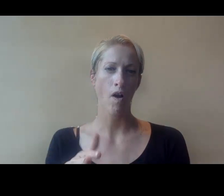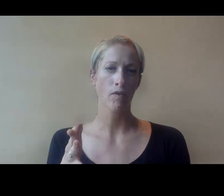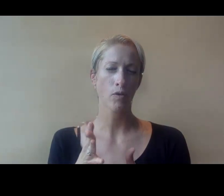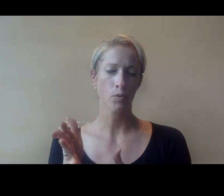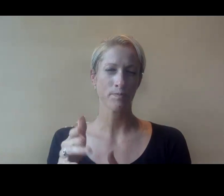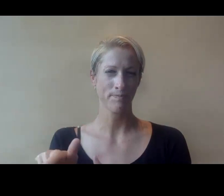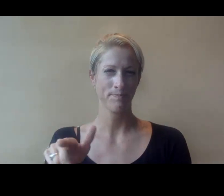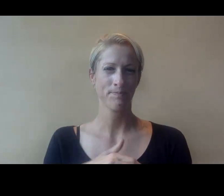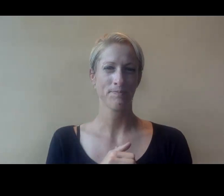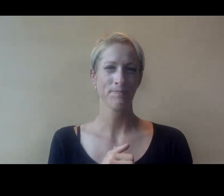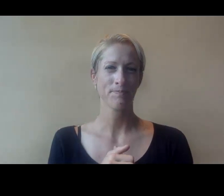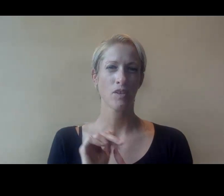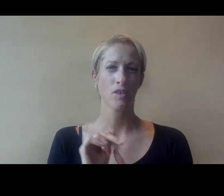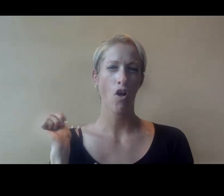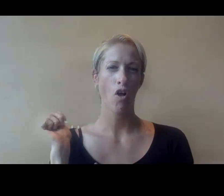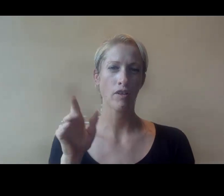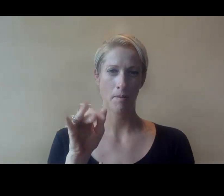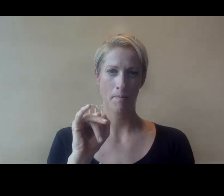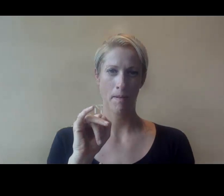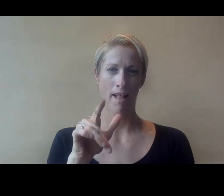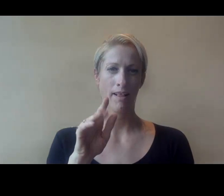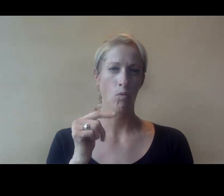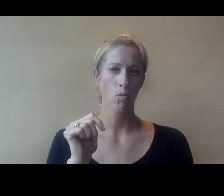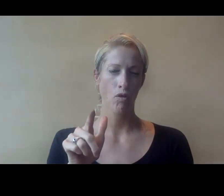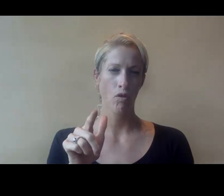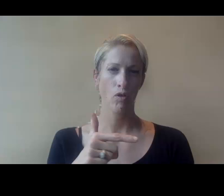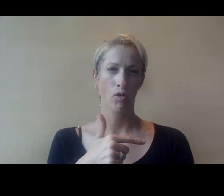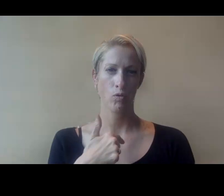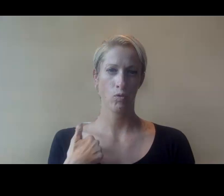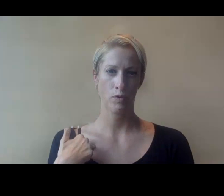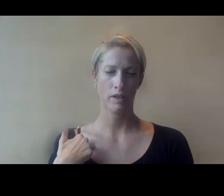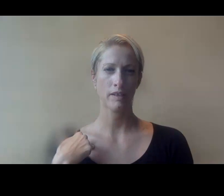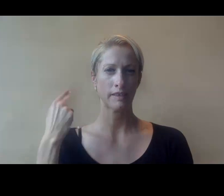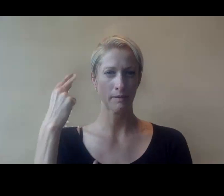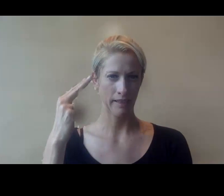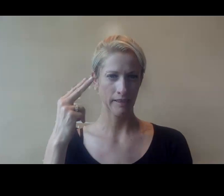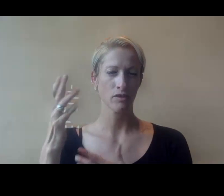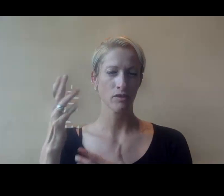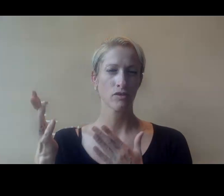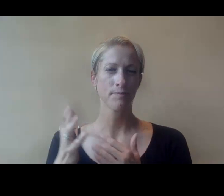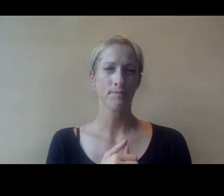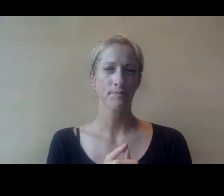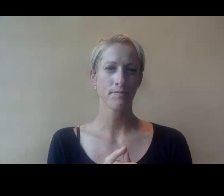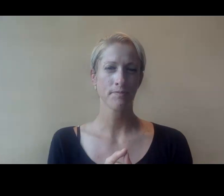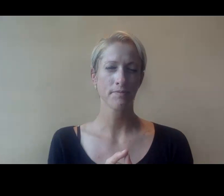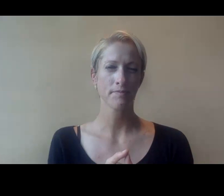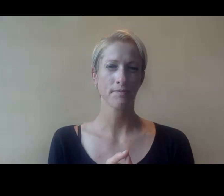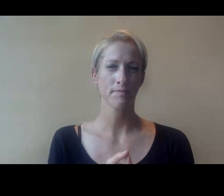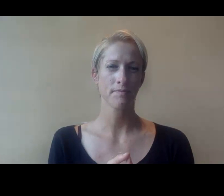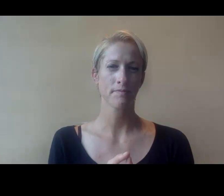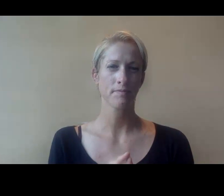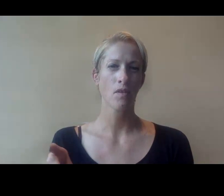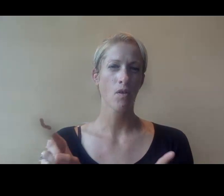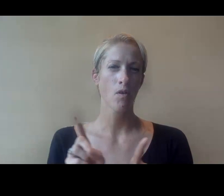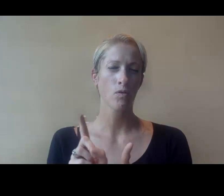and virtually everything is bilingual, right? We are a Hispanic serving institution, so we serve about 60% of Hispanics. Many of them don't